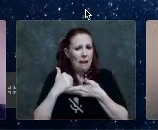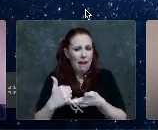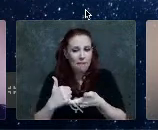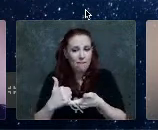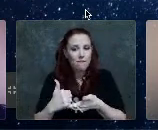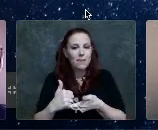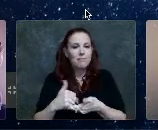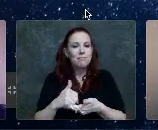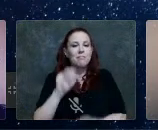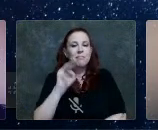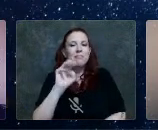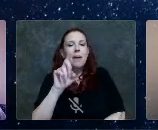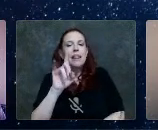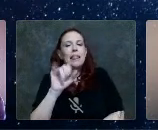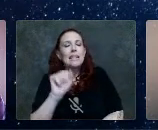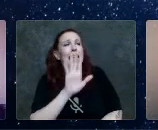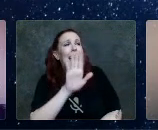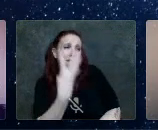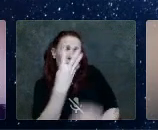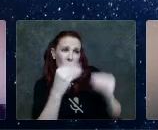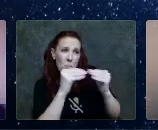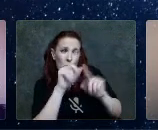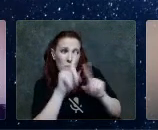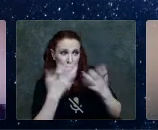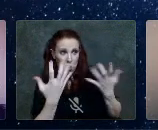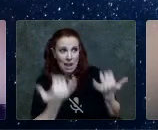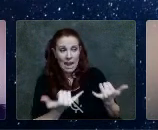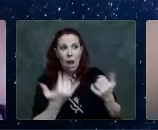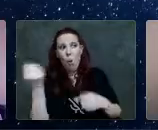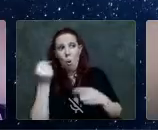more questions. Okay. Do you want to do them now, or do you want to do them at the end?